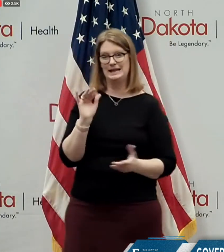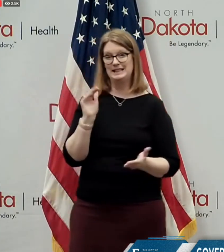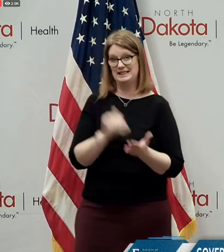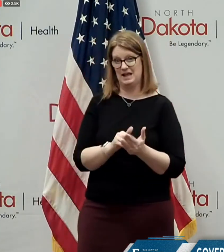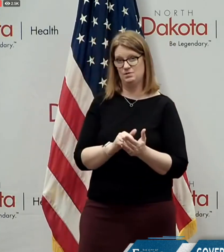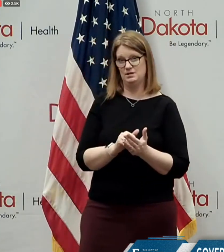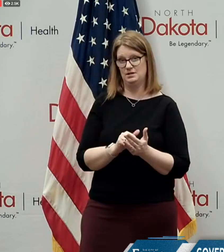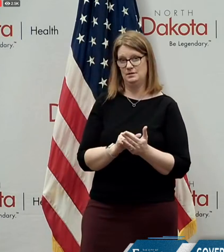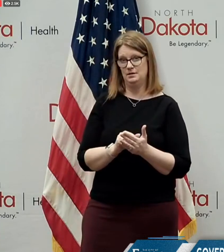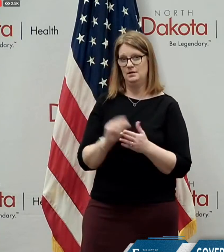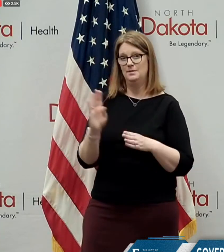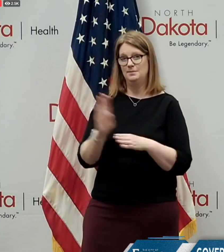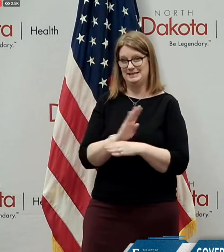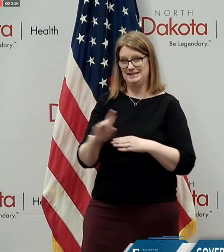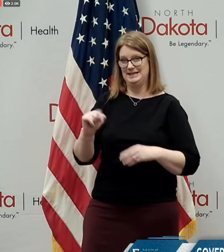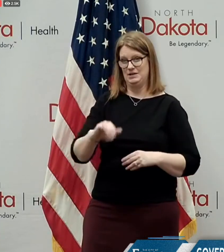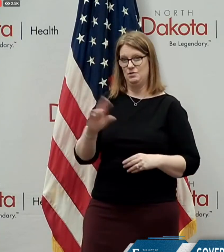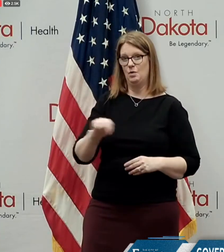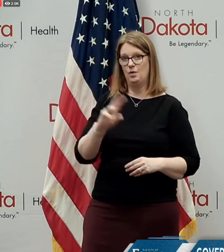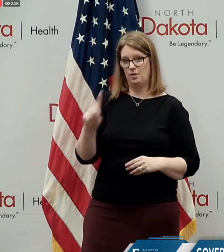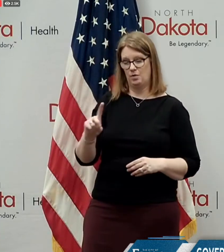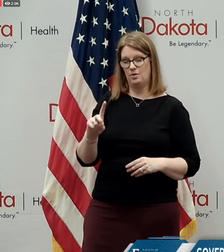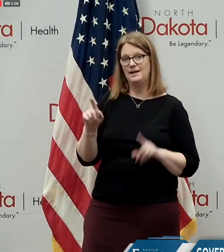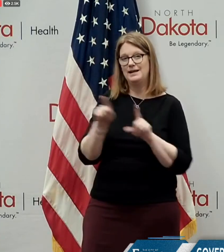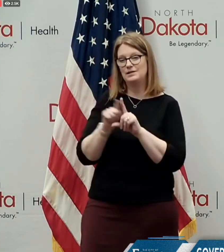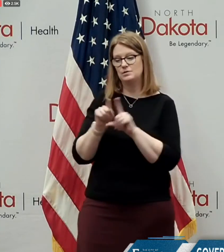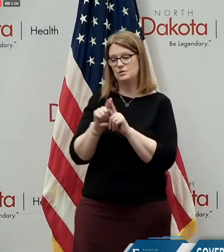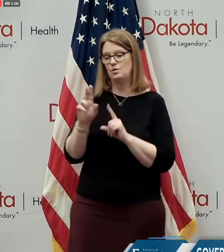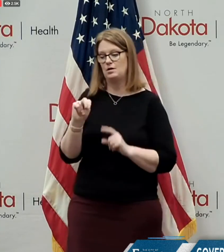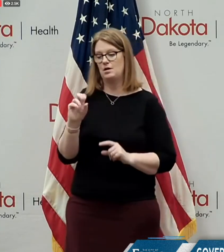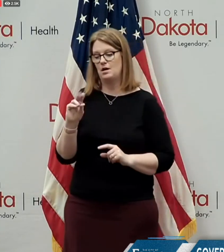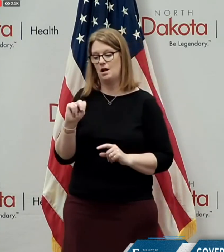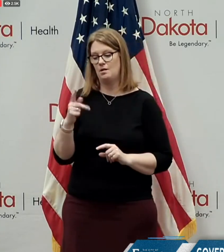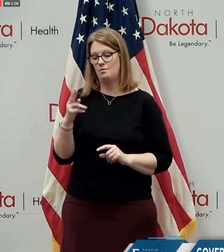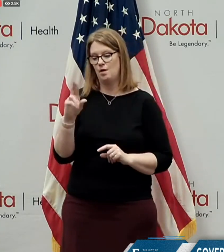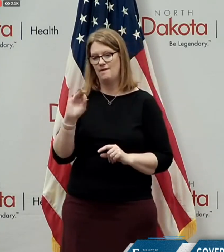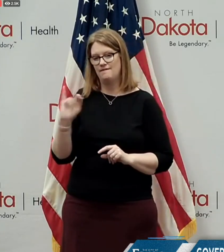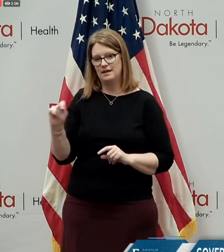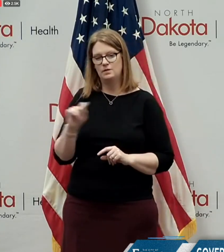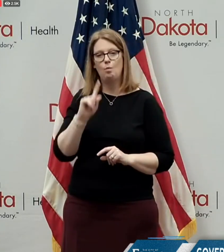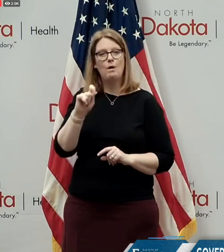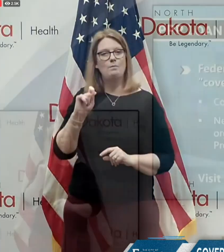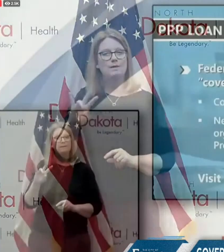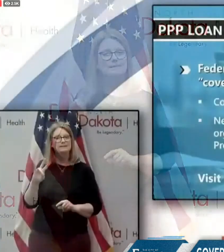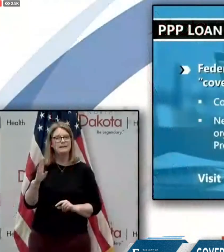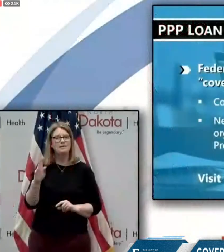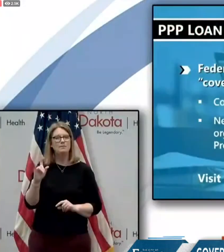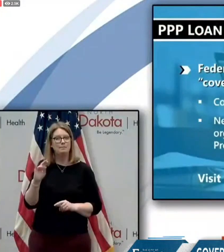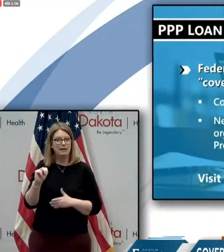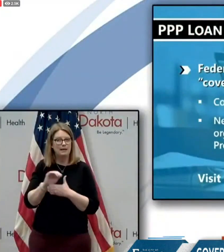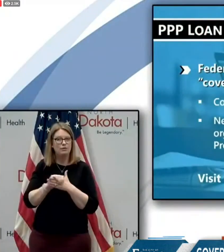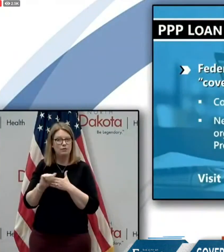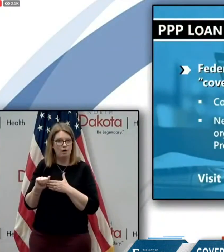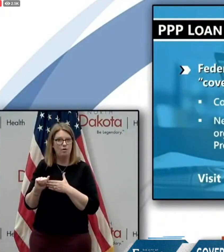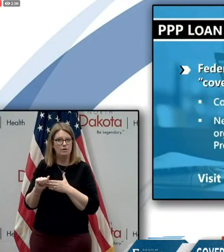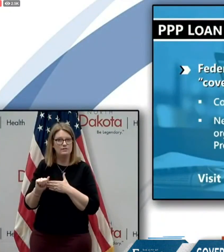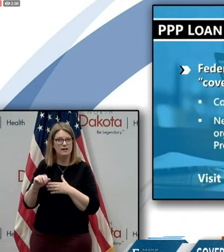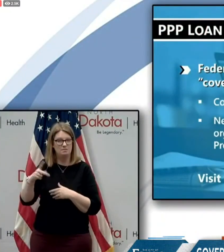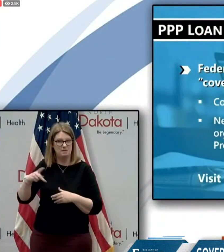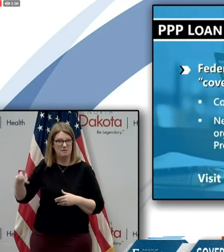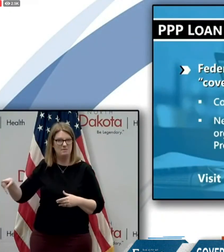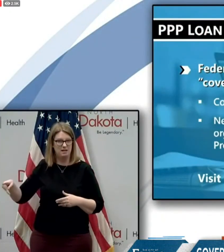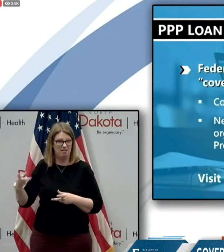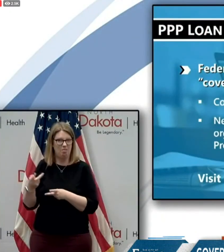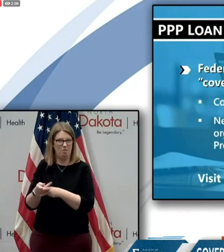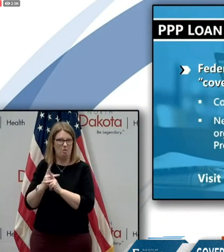Dakota businesses and eligible nonprofits received $1.7 billion in paycheck protection loans. And